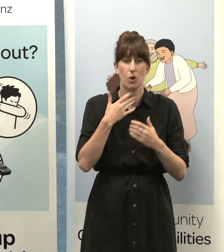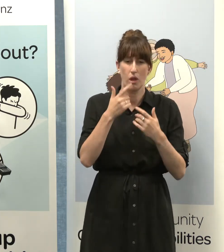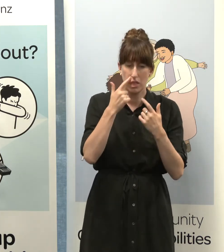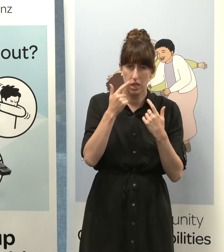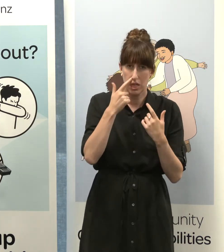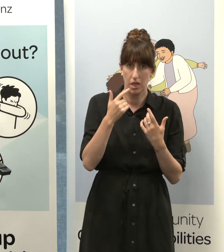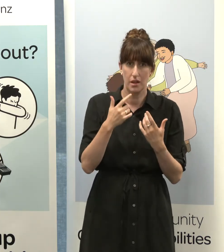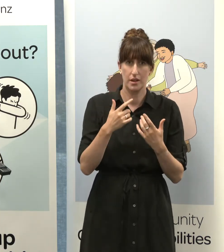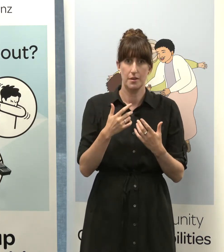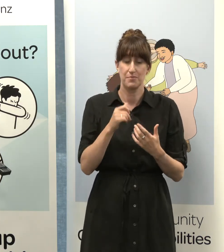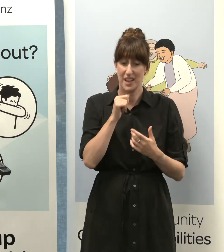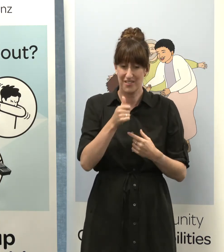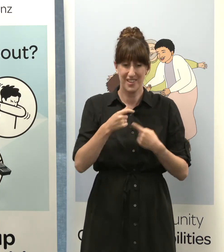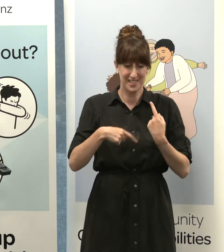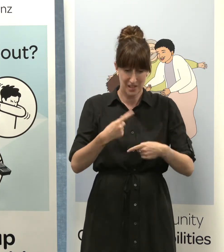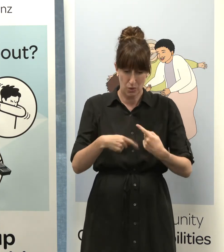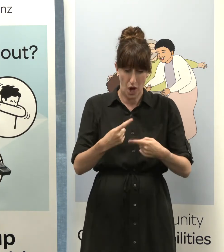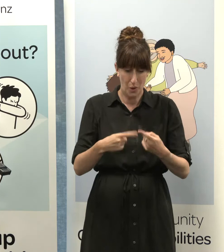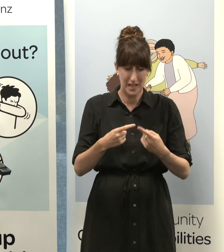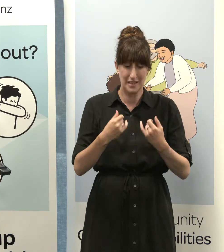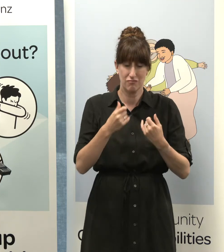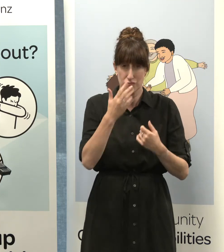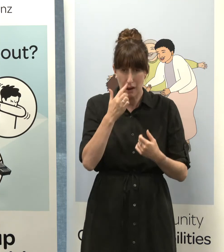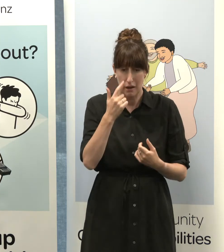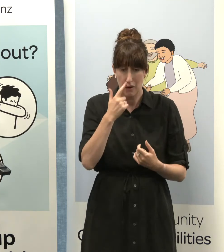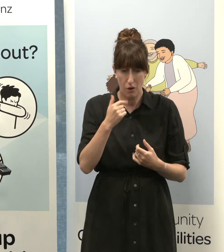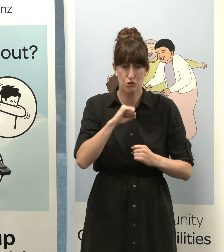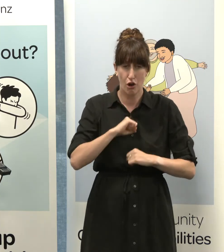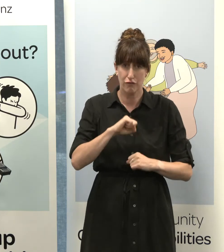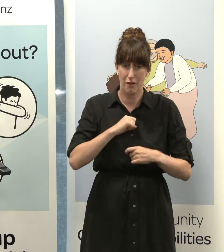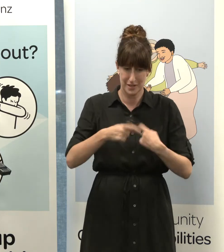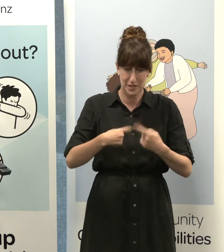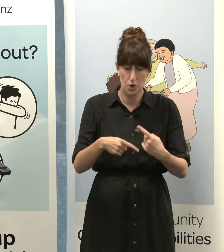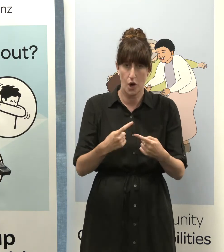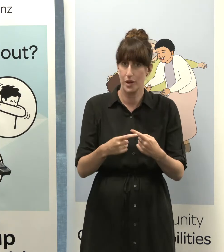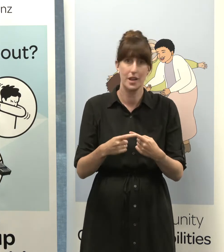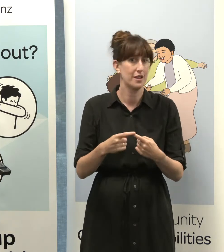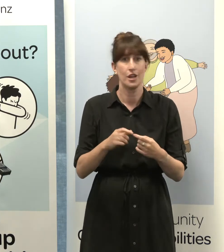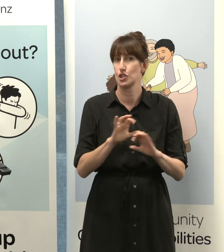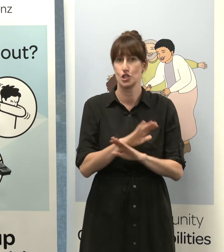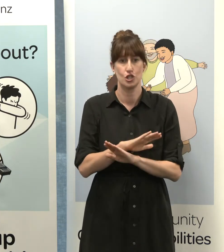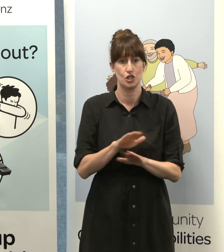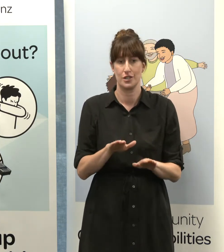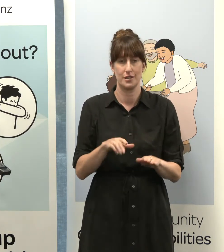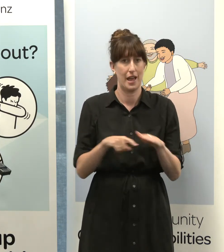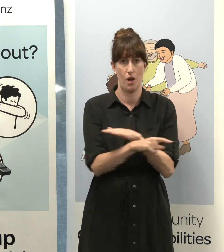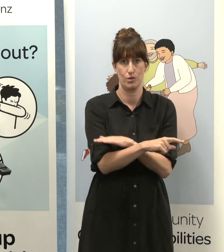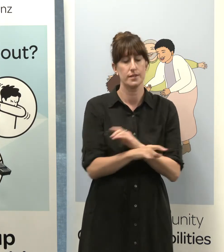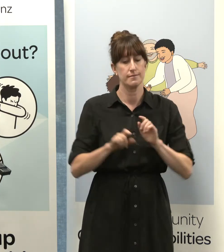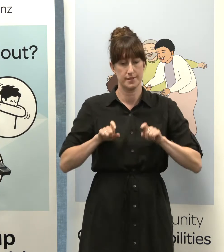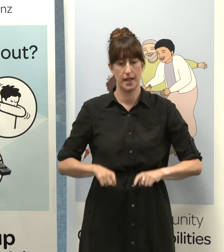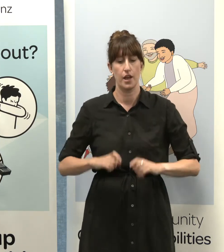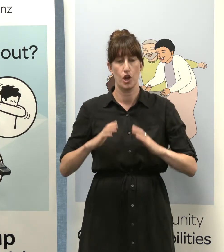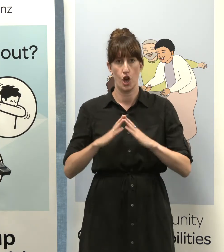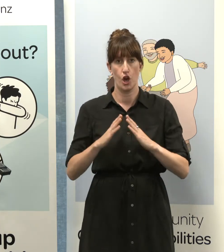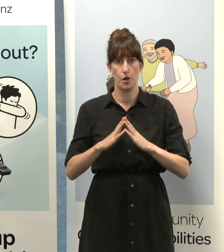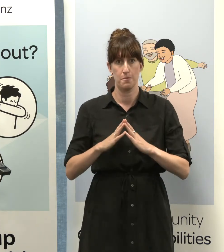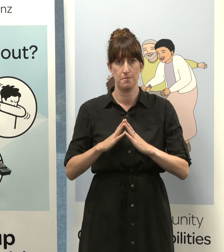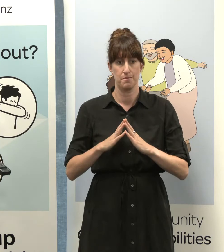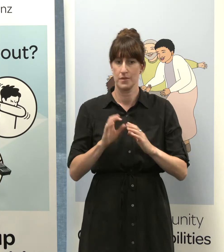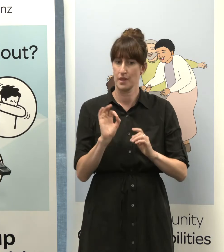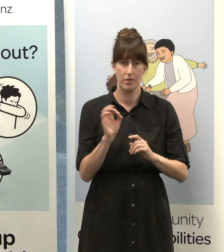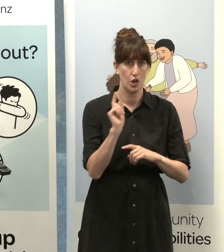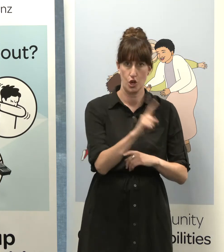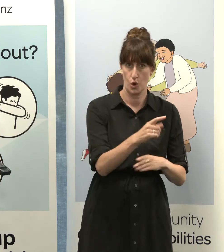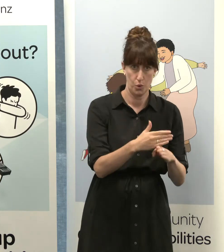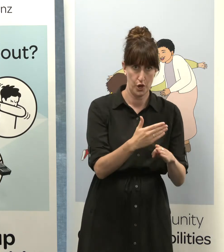if someone has ongoing symptoms, runny nose or coughing, then they shouldn't be, they should remain away from work and from